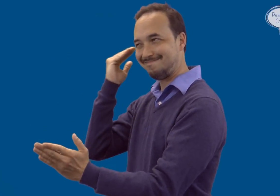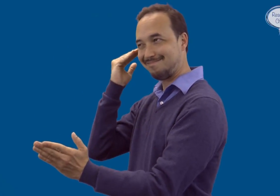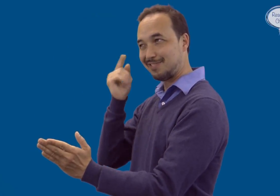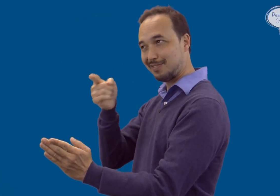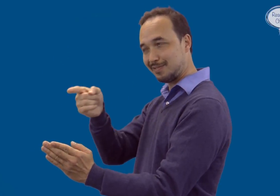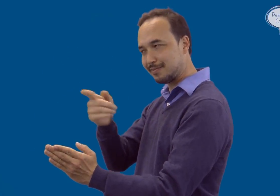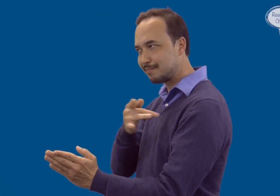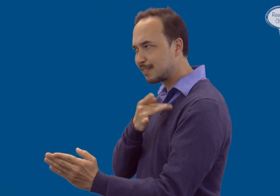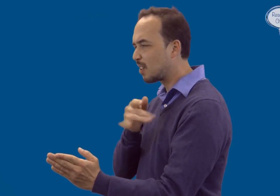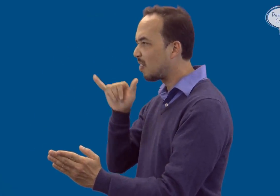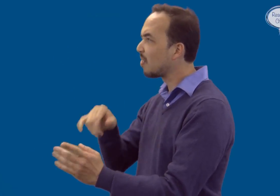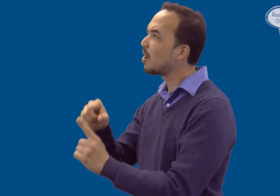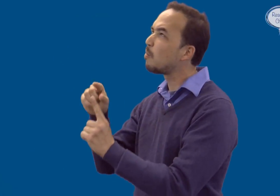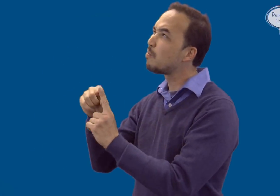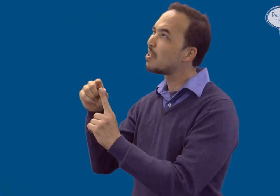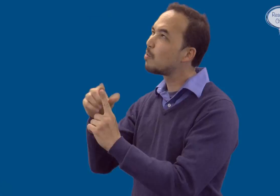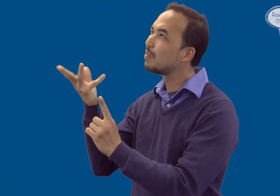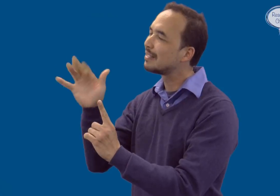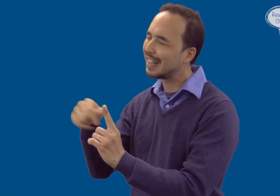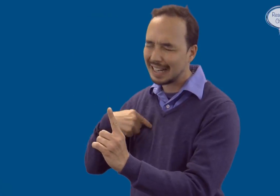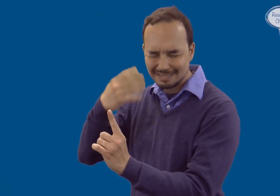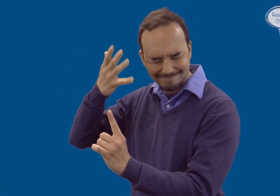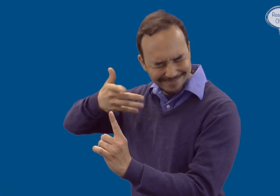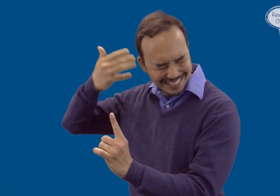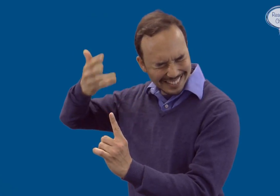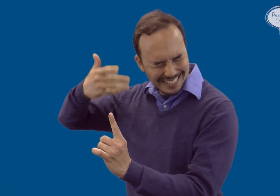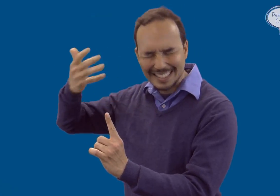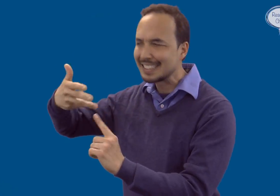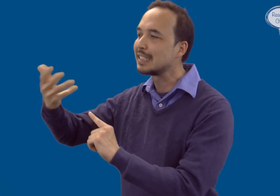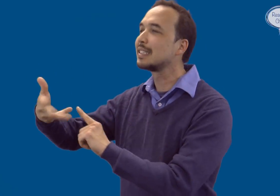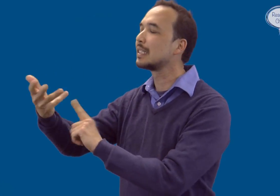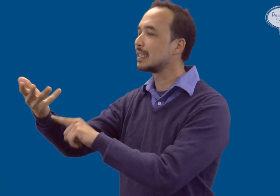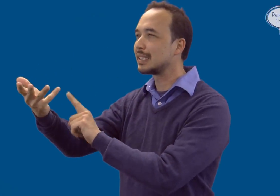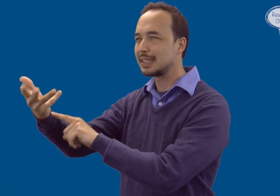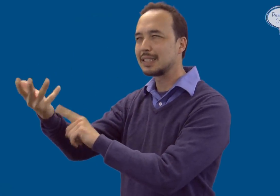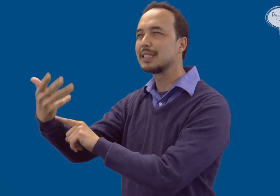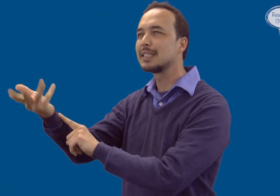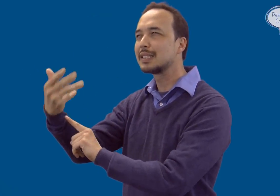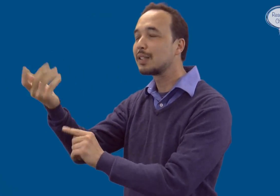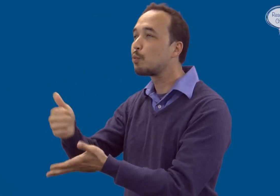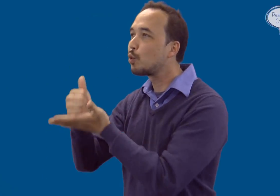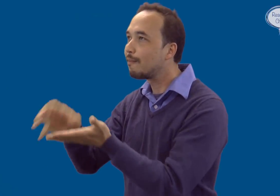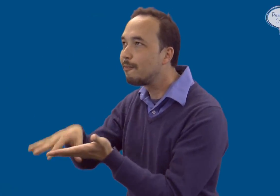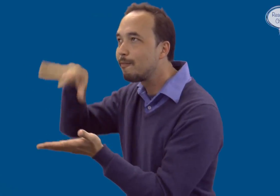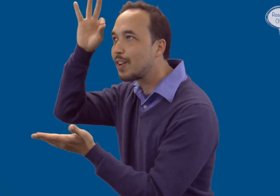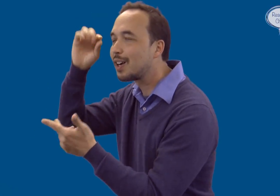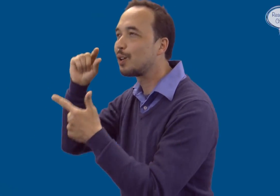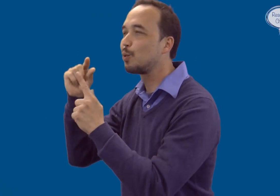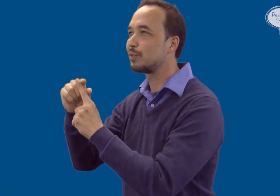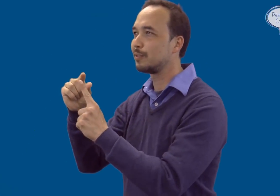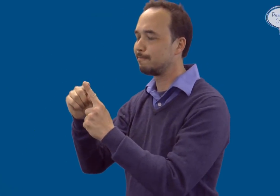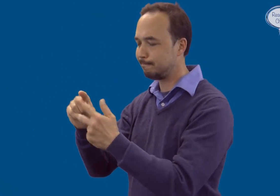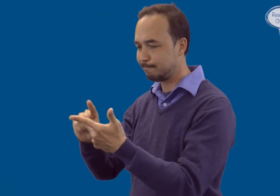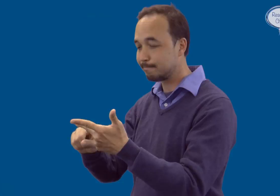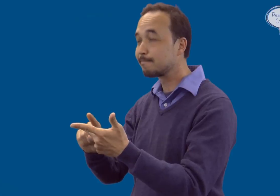lexical search. So you know that tip of the tongue phenomenon where you're trying to think of what that word is? Gesture helps aid you in that search.